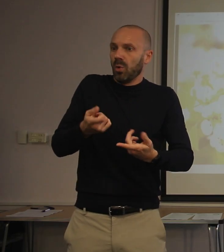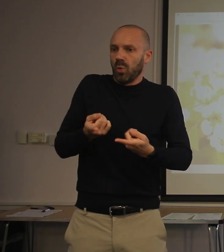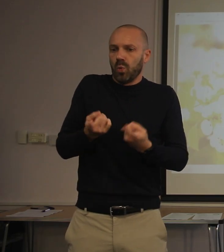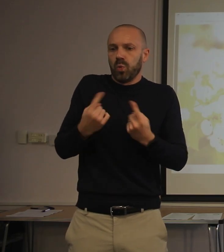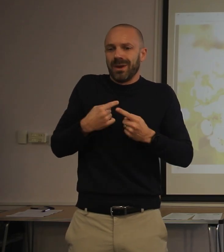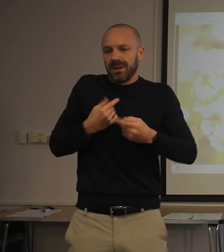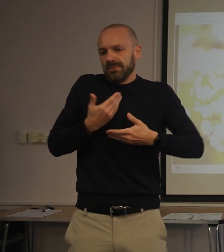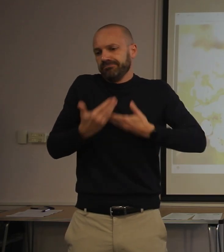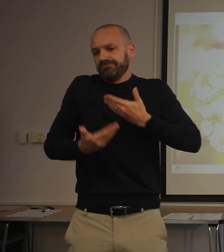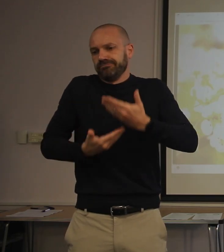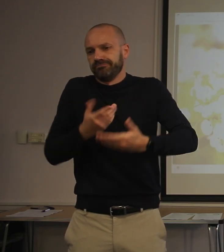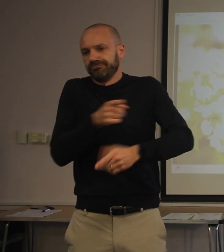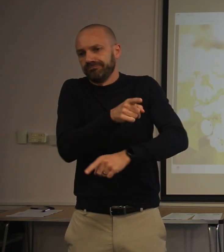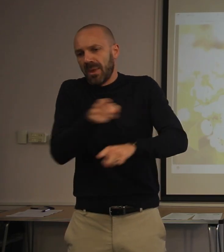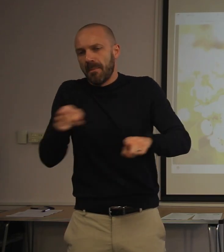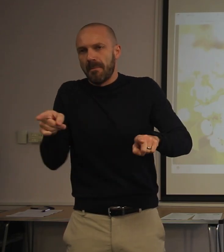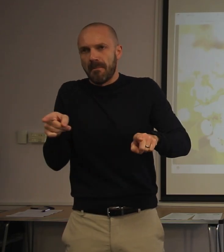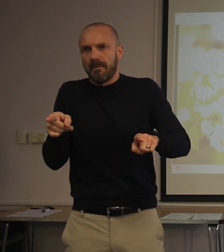somebody's sensory